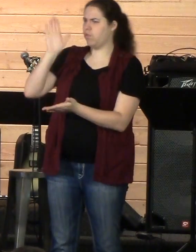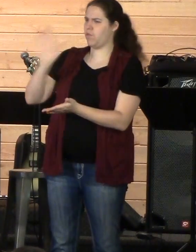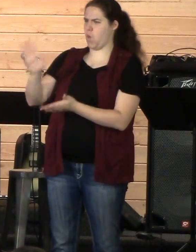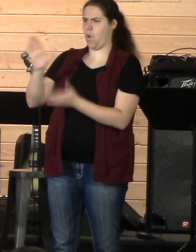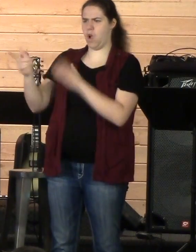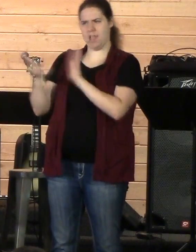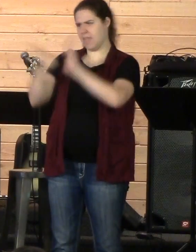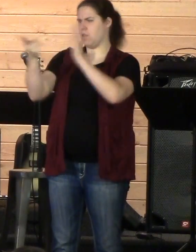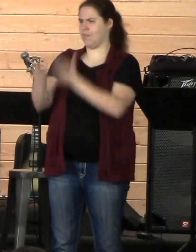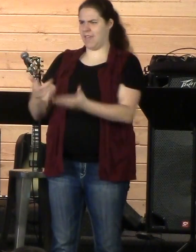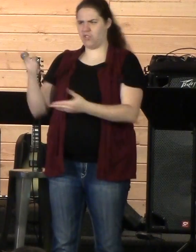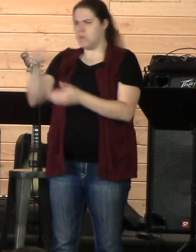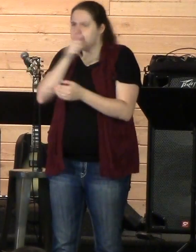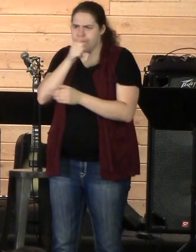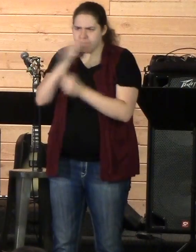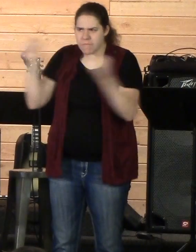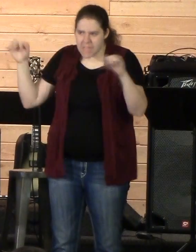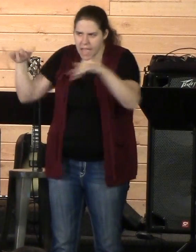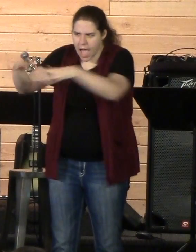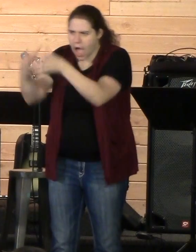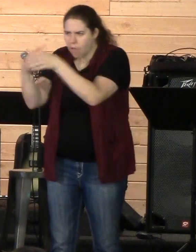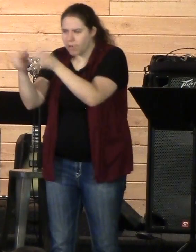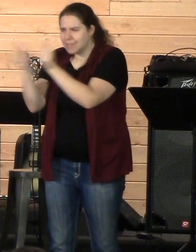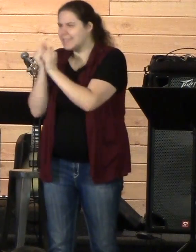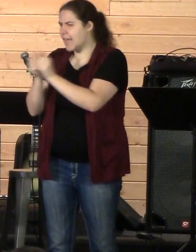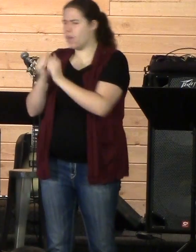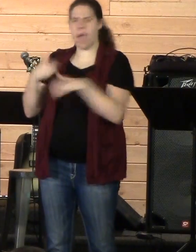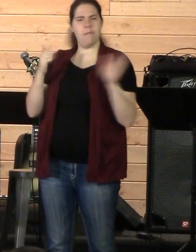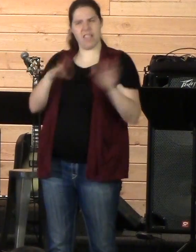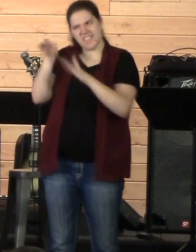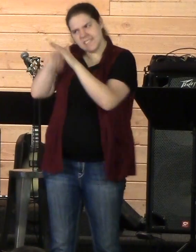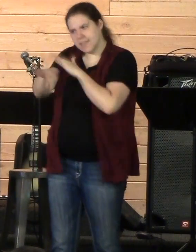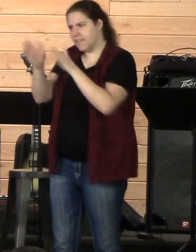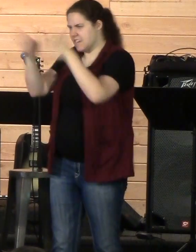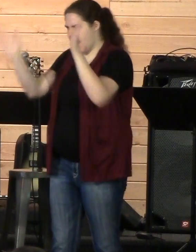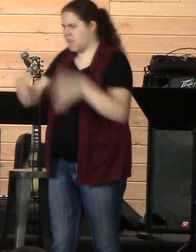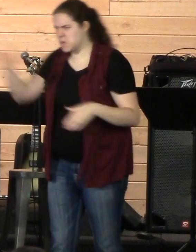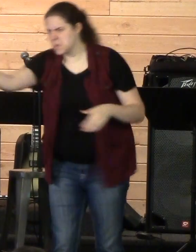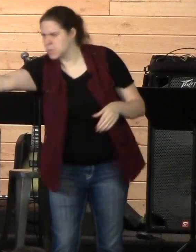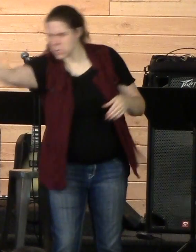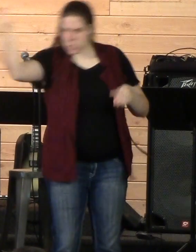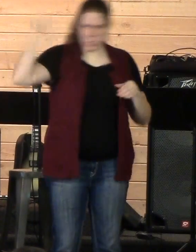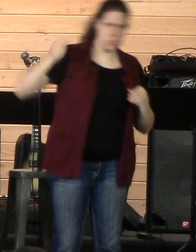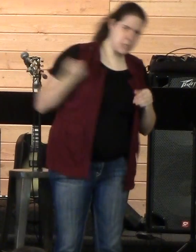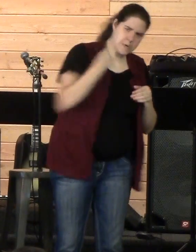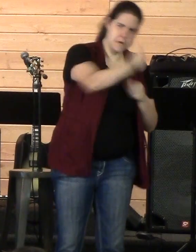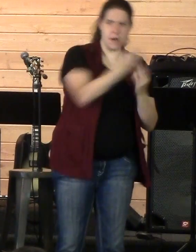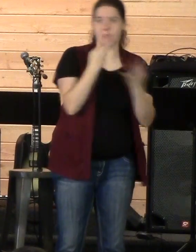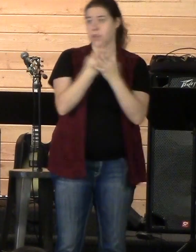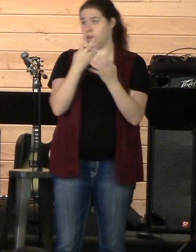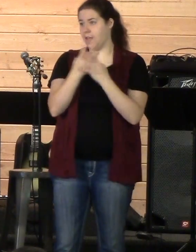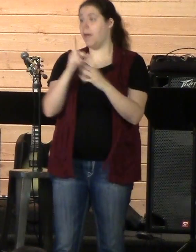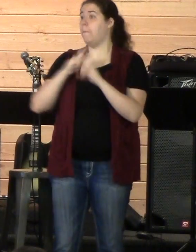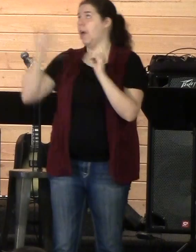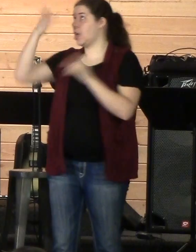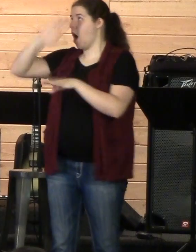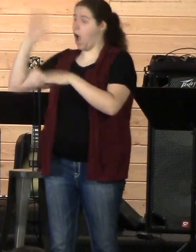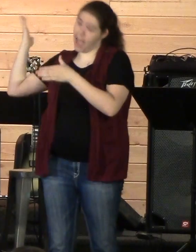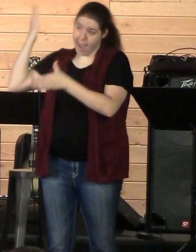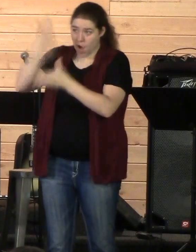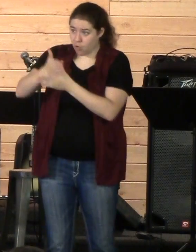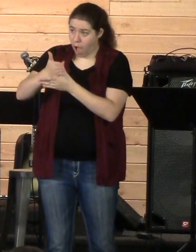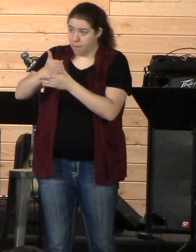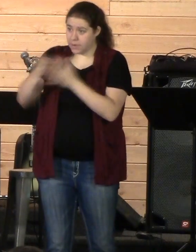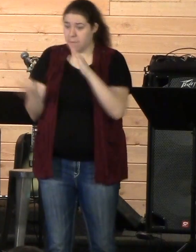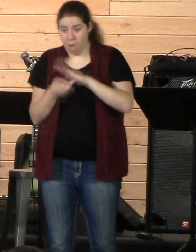gathering secretly. And he was going to drag them out of their houses. And the Lord interrupted him, knocked him to the ground, blinded him, and spoke to him and